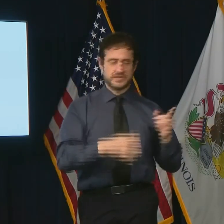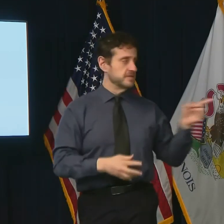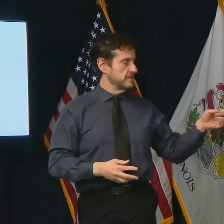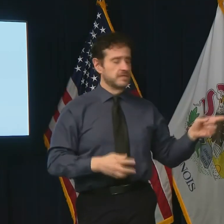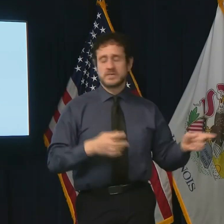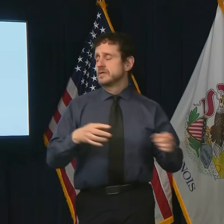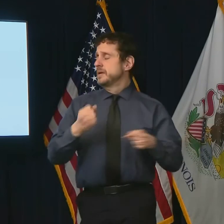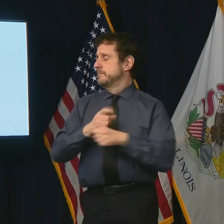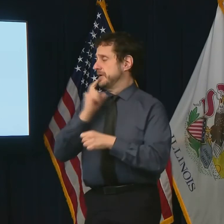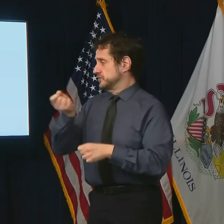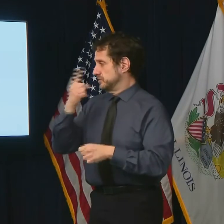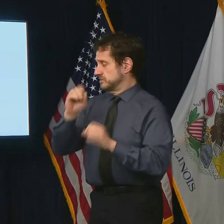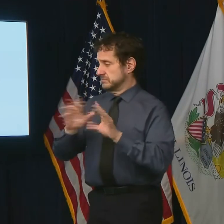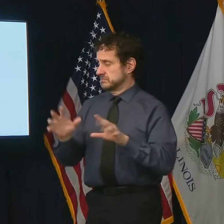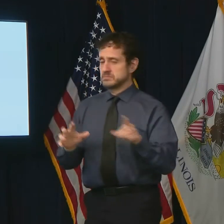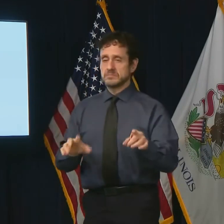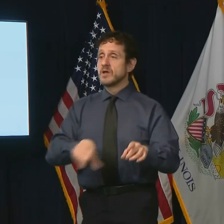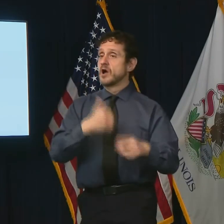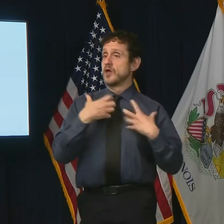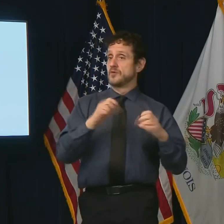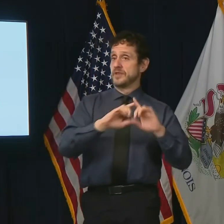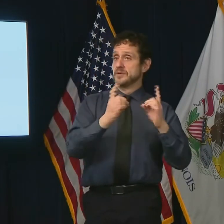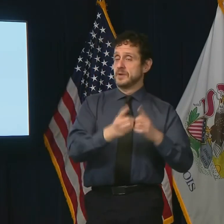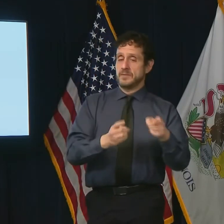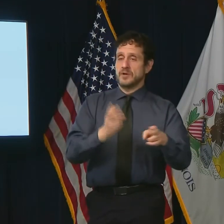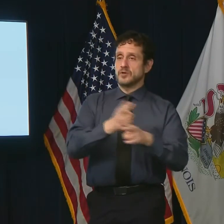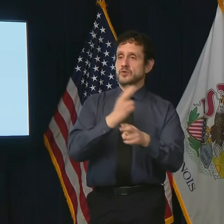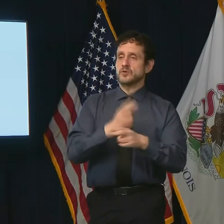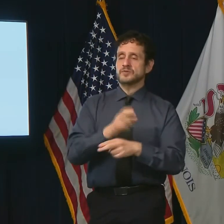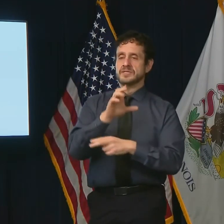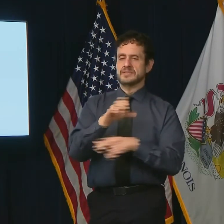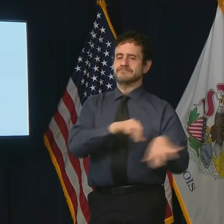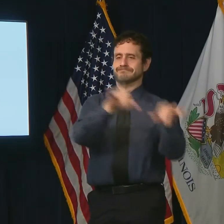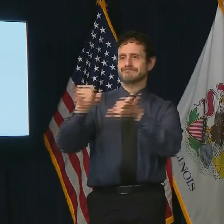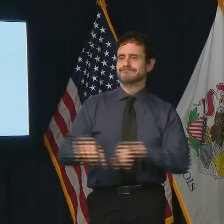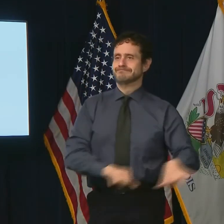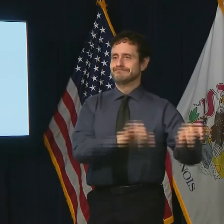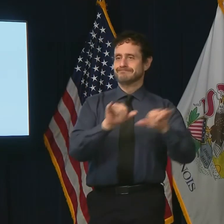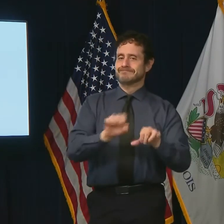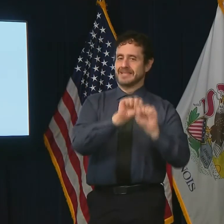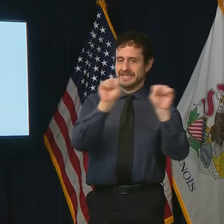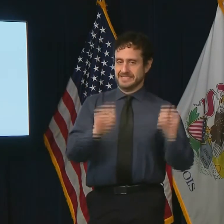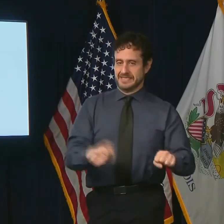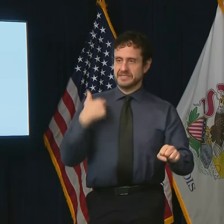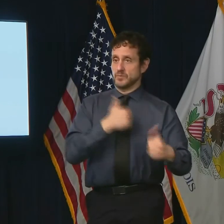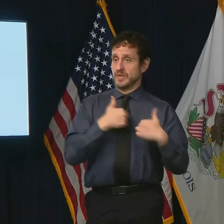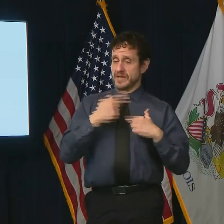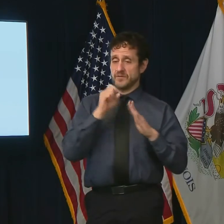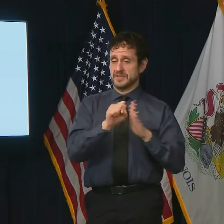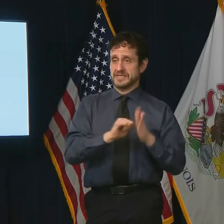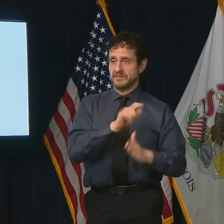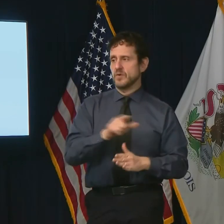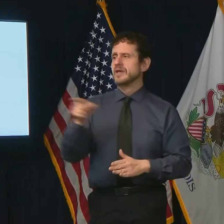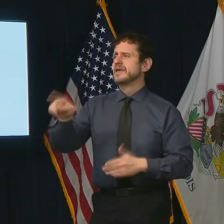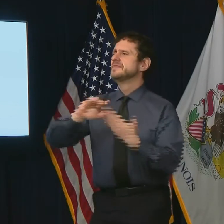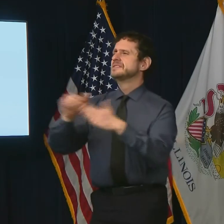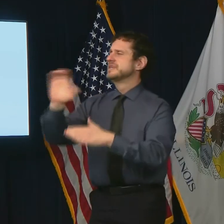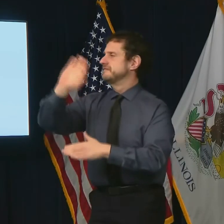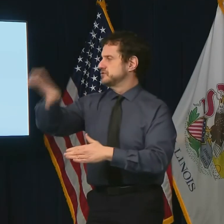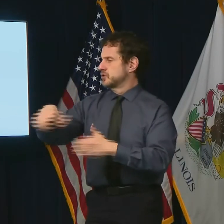to be clear, every other public health department in the state uses the common system that we have, and the City of Chicago